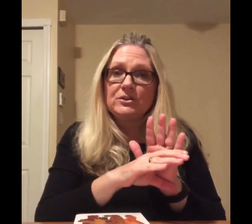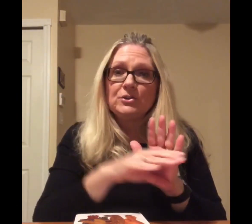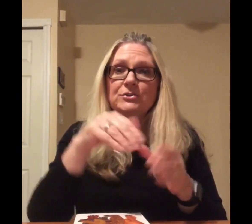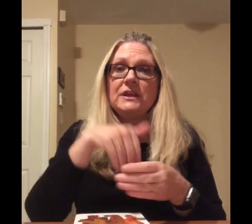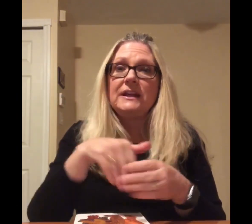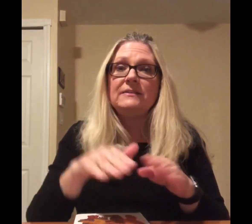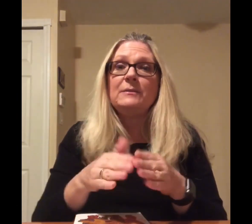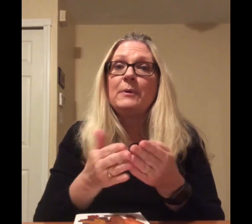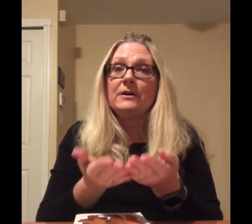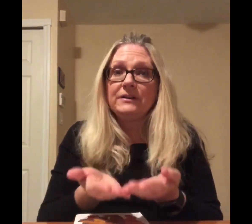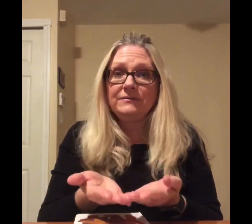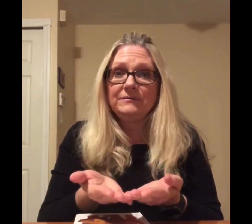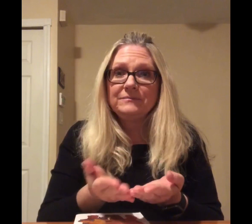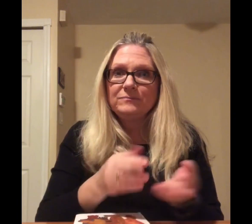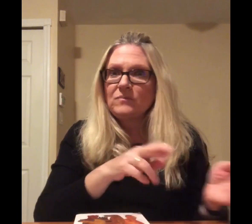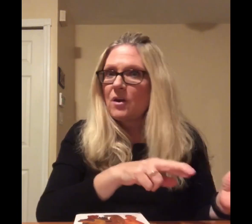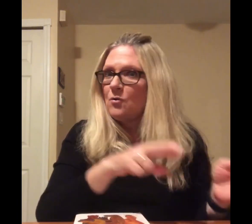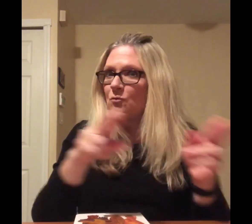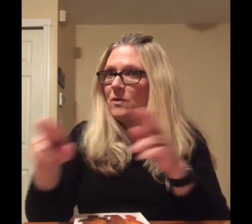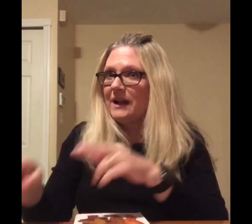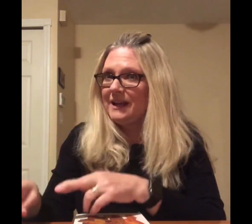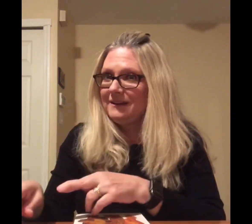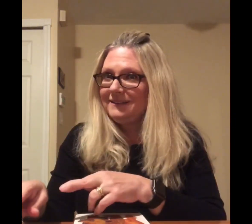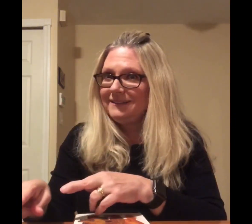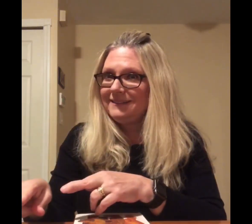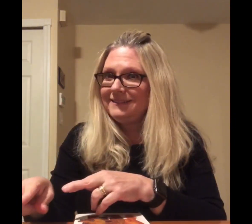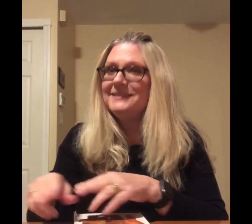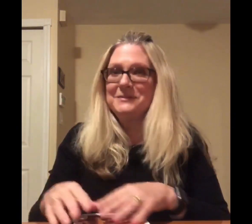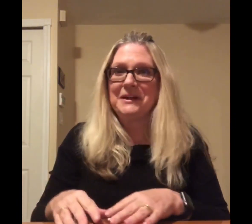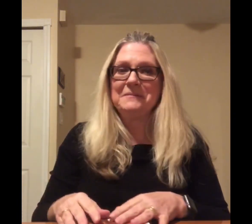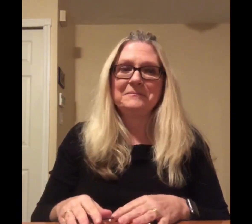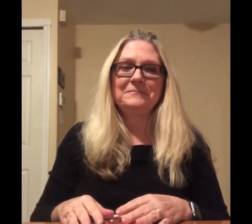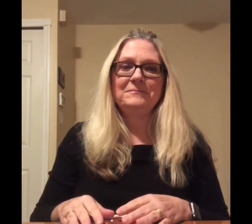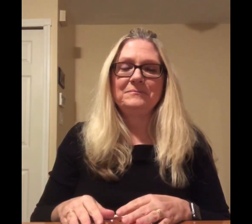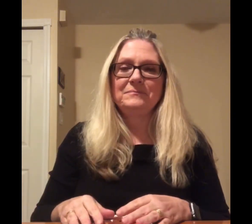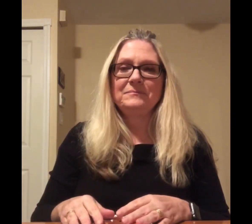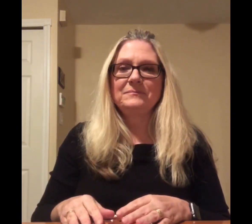pictures in the book. Ready? Okay.